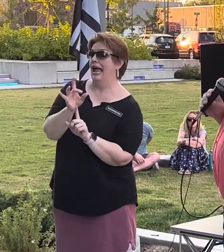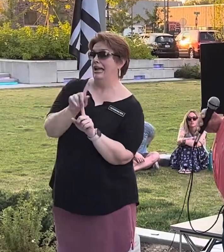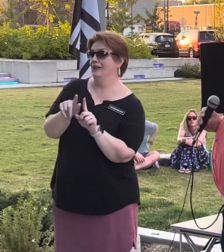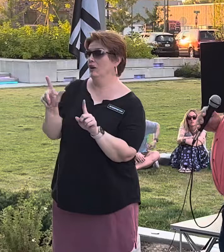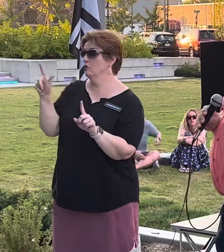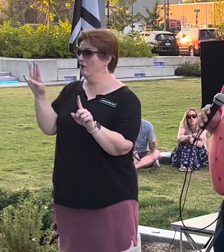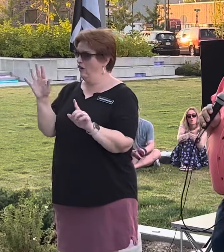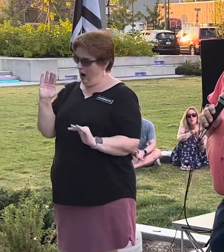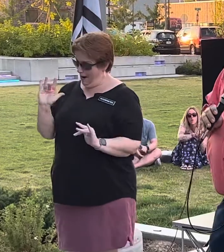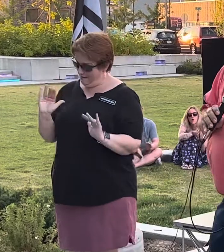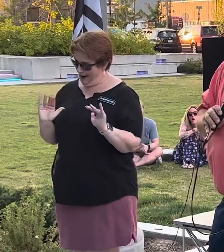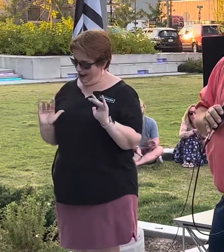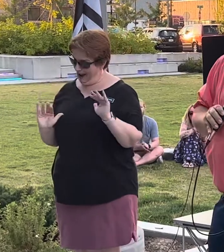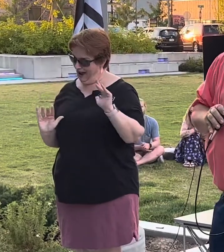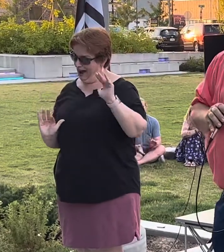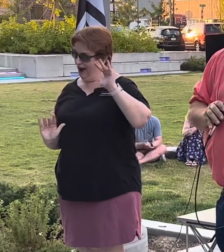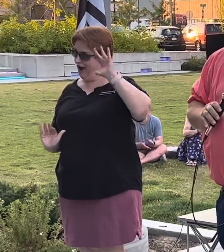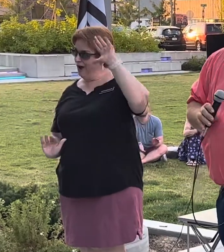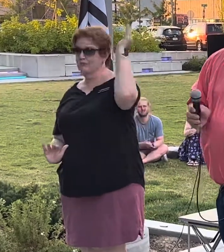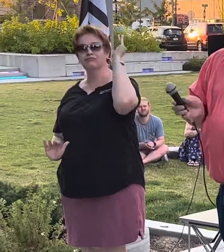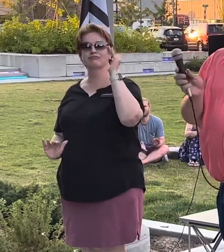range.